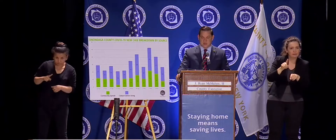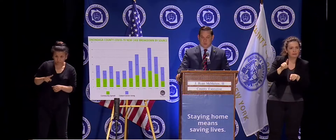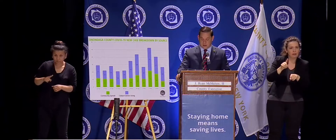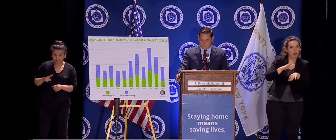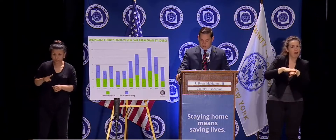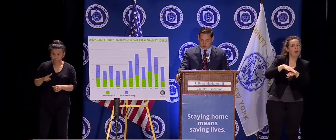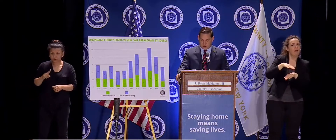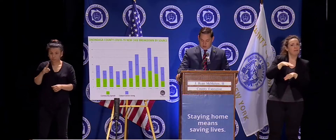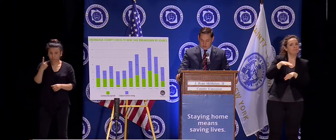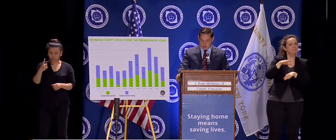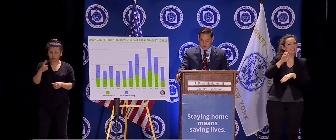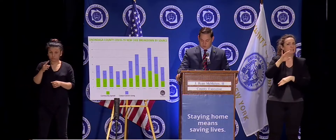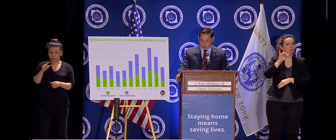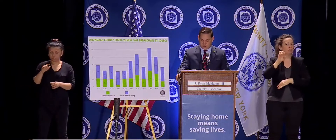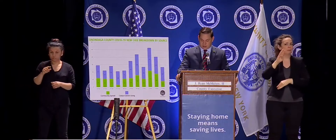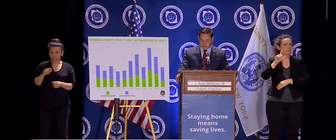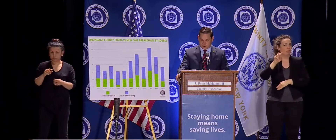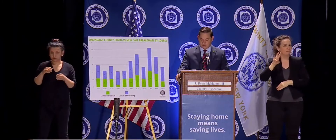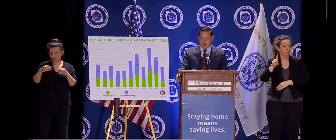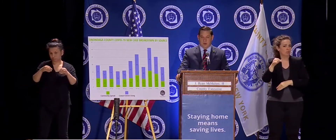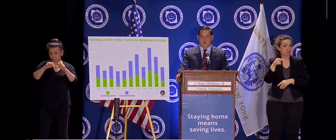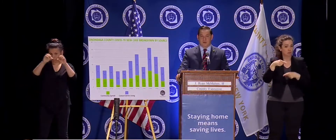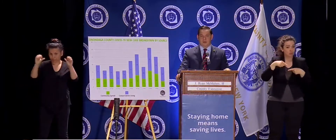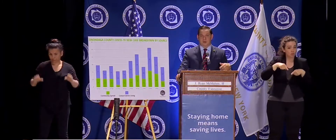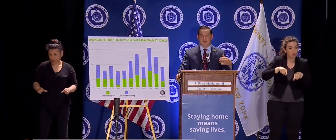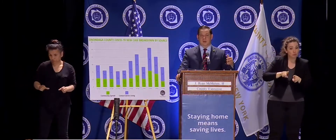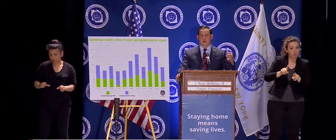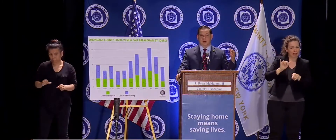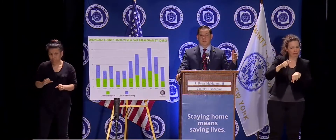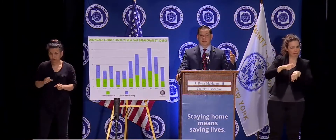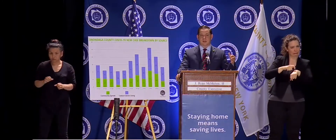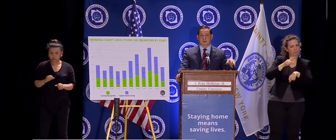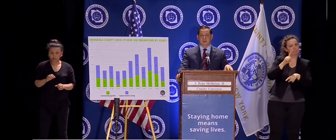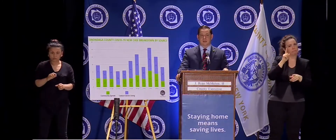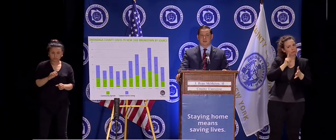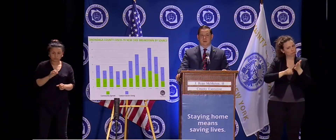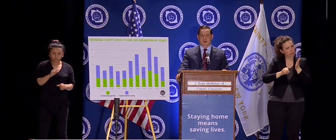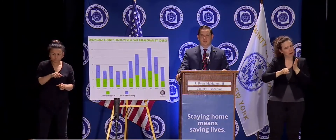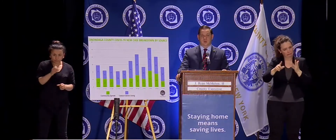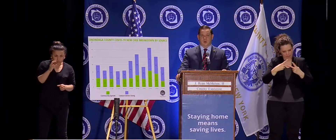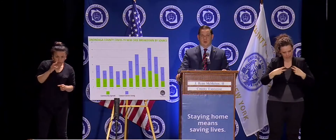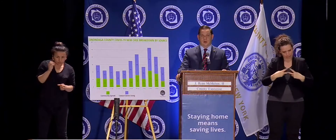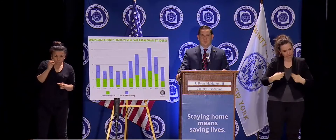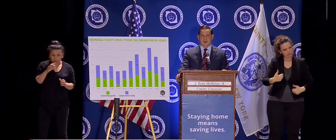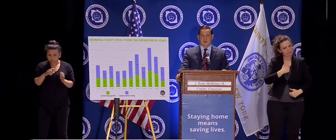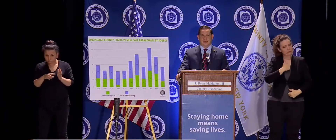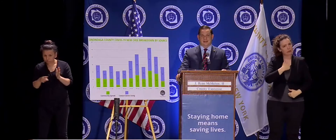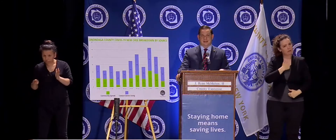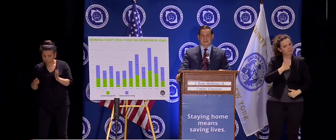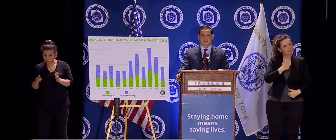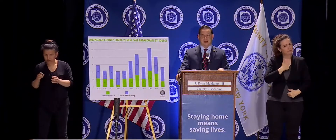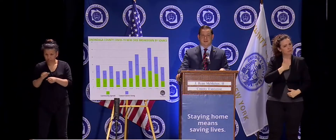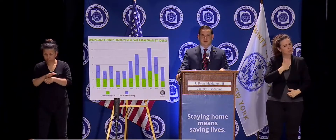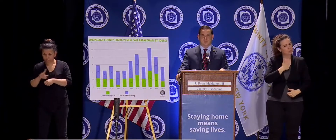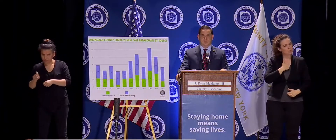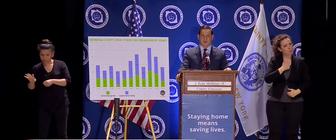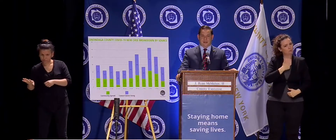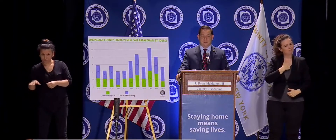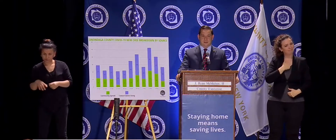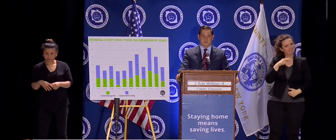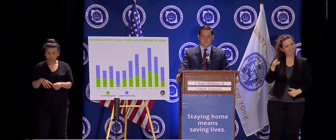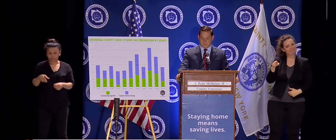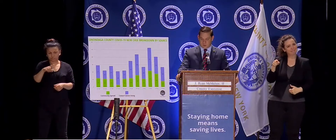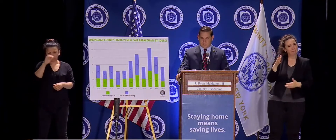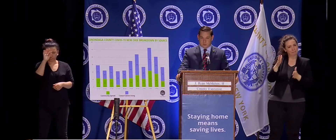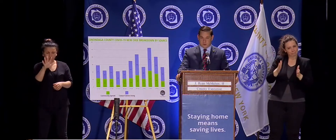East in DeWitt, and you were there between 11 and 12, there was someone else in the store that is tested positive with